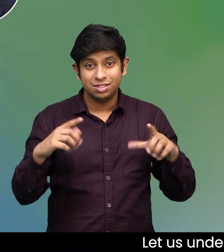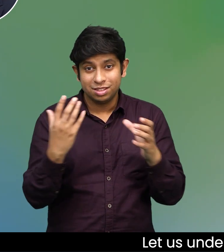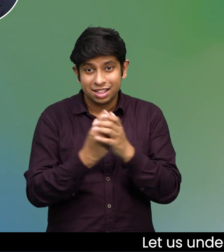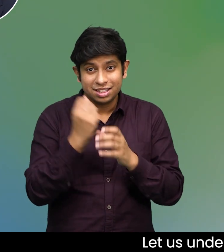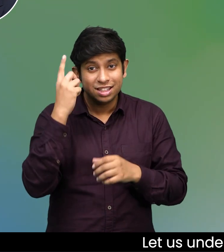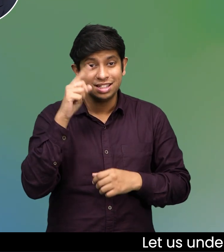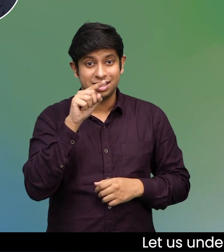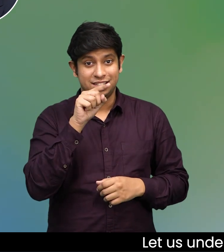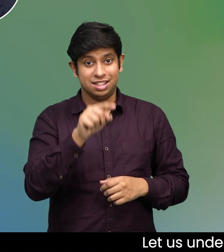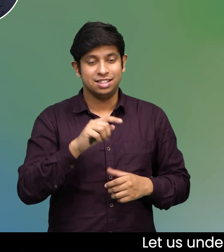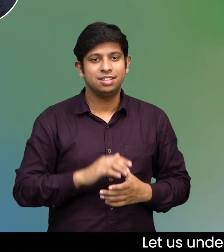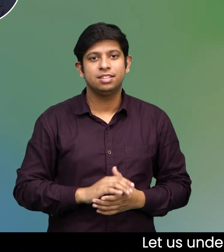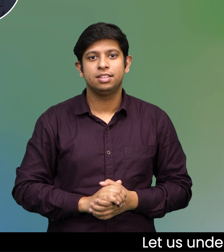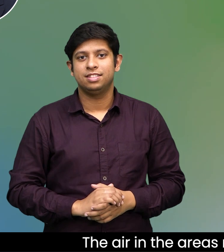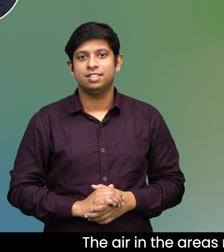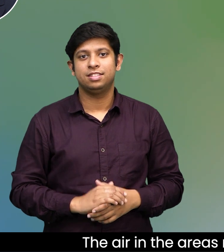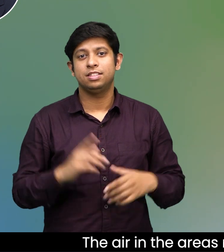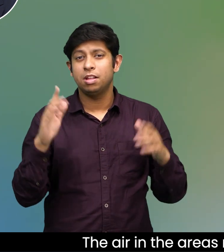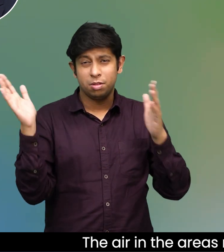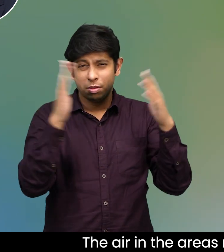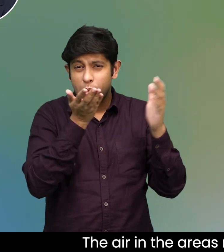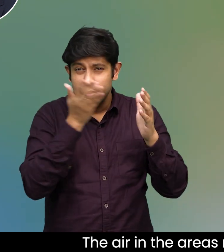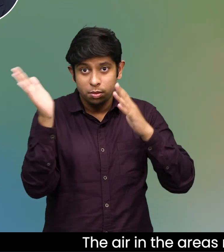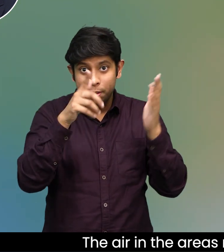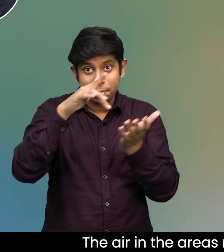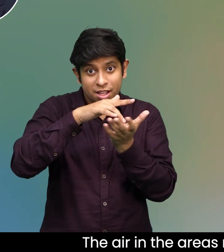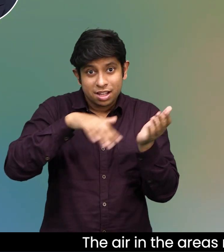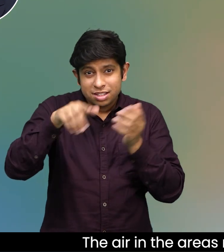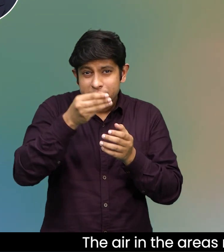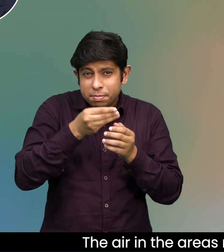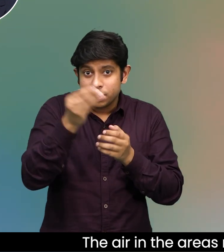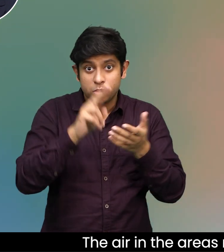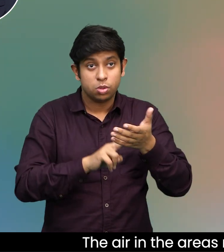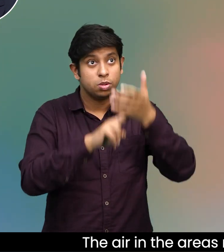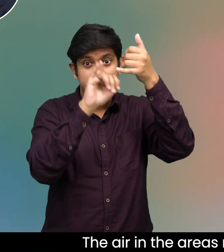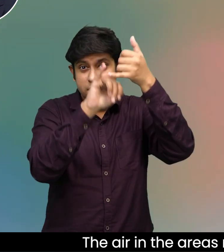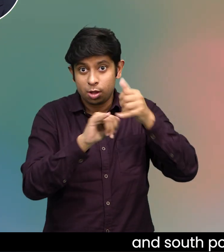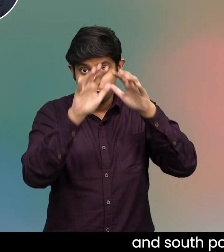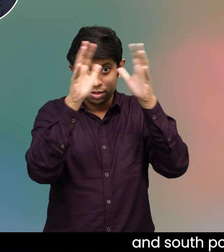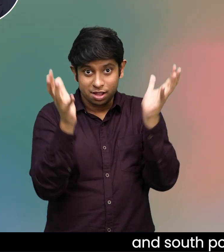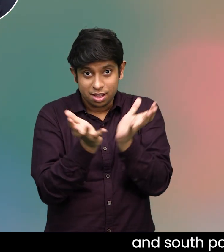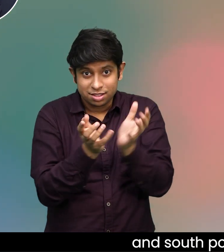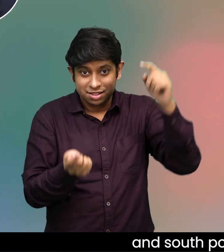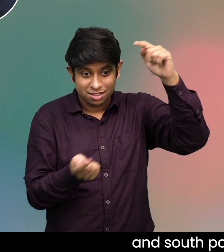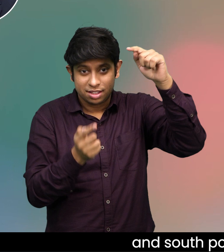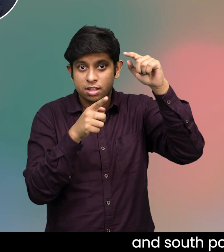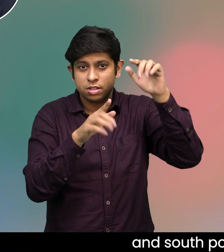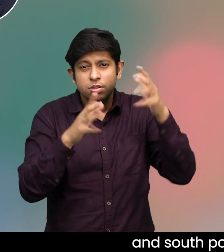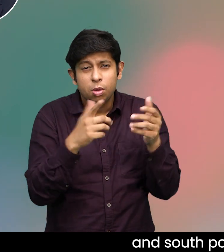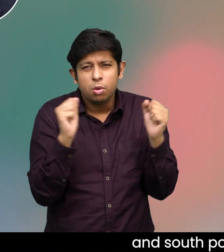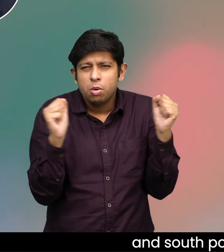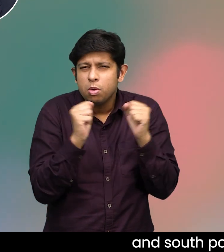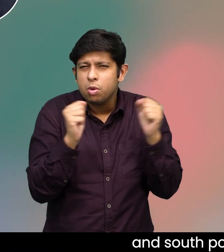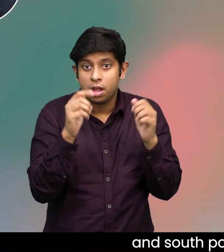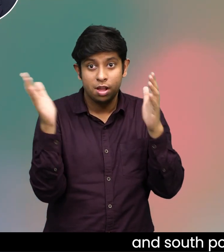Let us understand this. The air in the areas near the North Pole and South Pole is